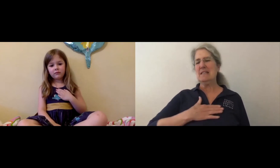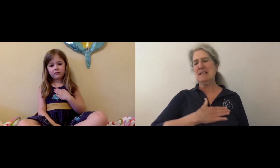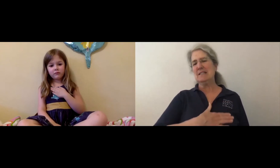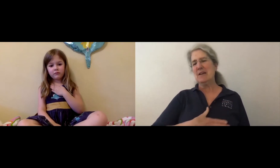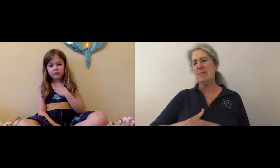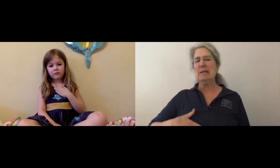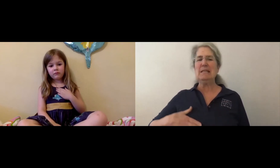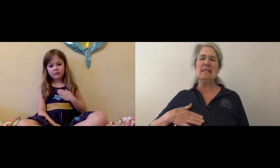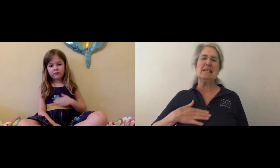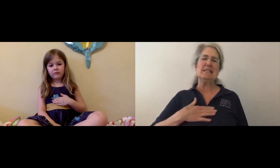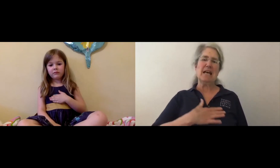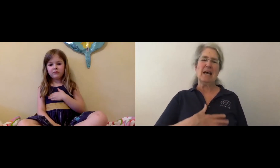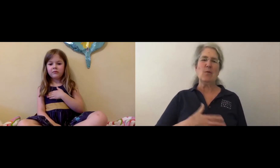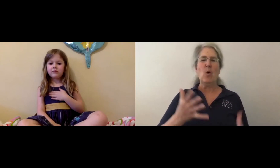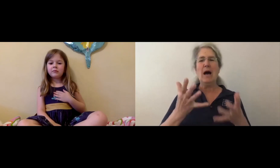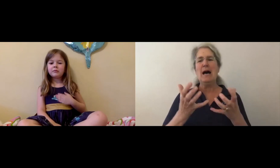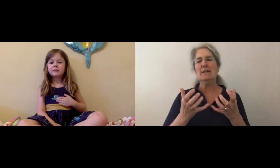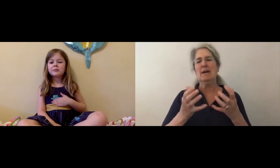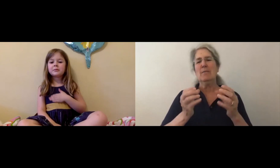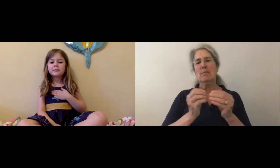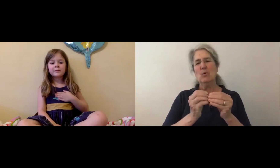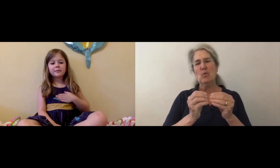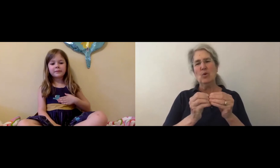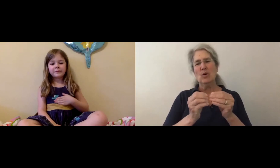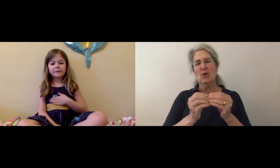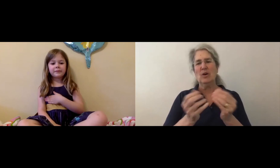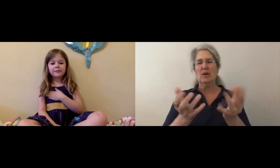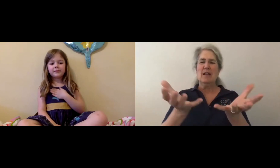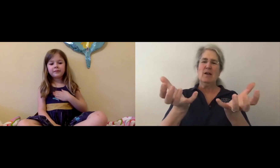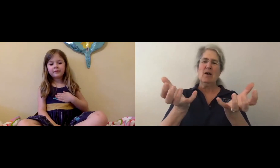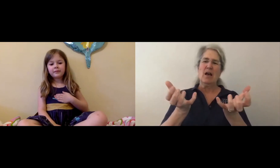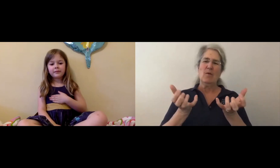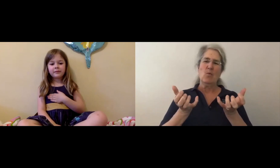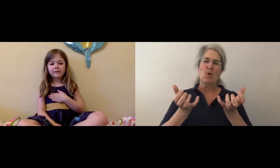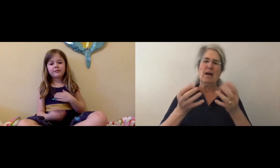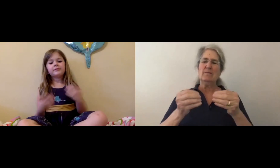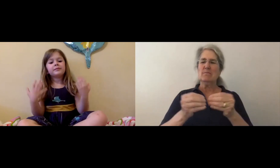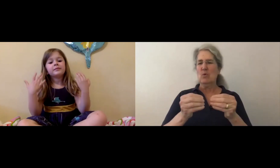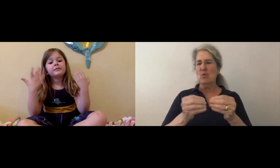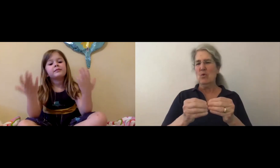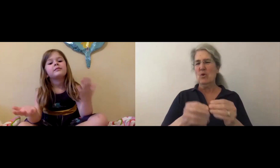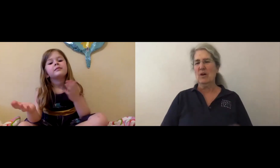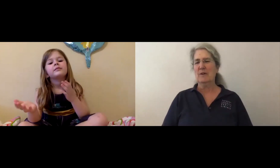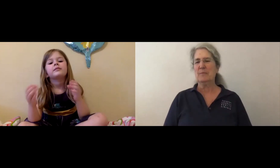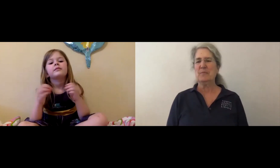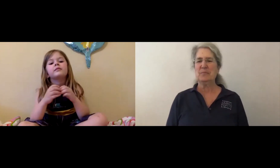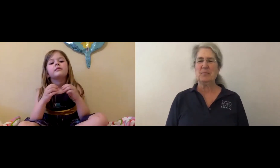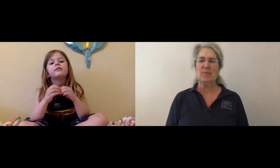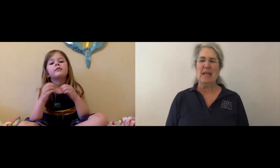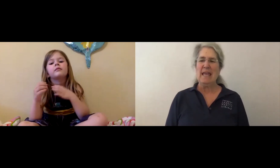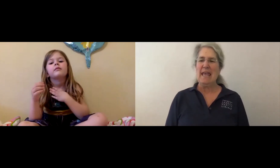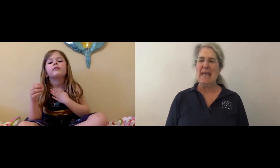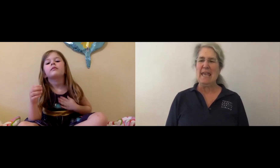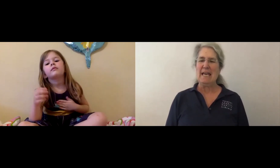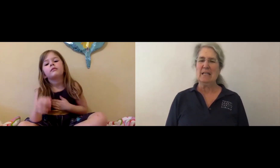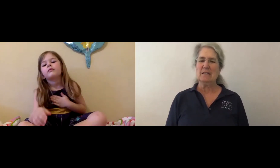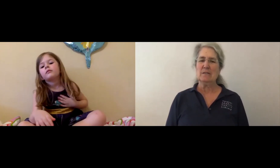Please, please, I want more. Want more. And